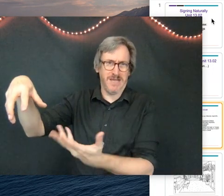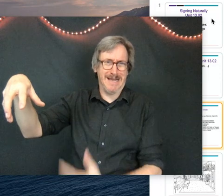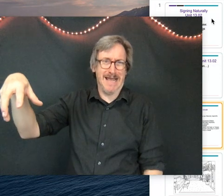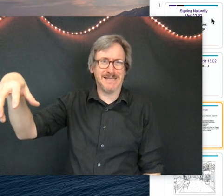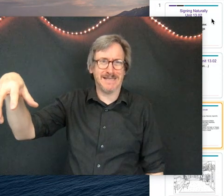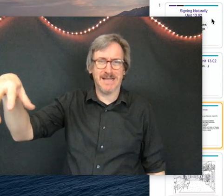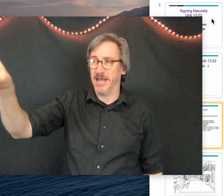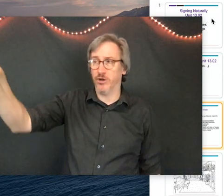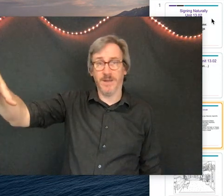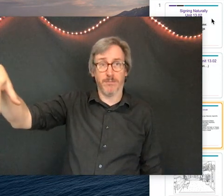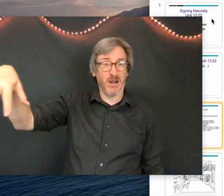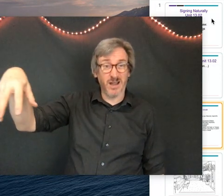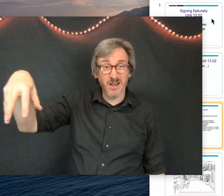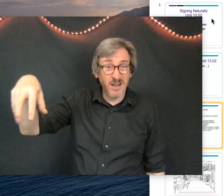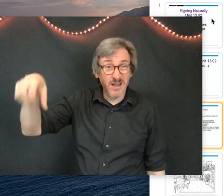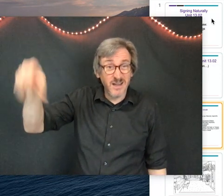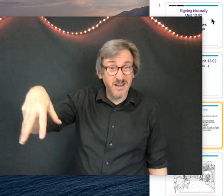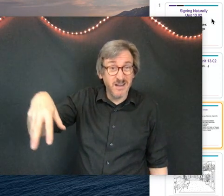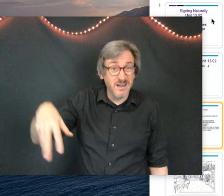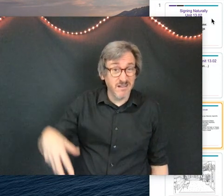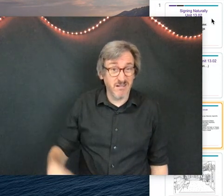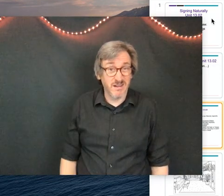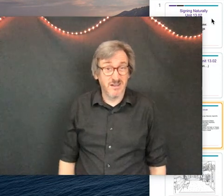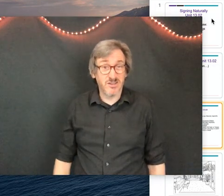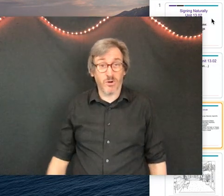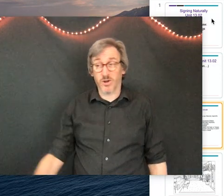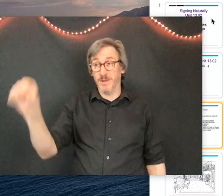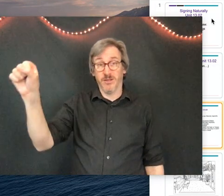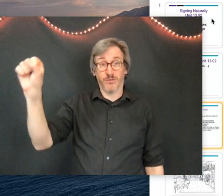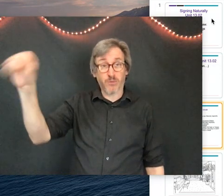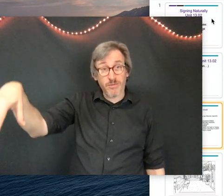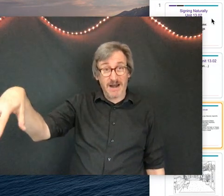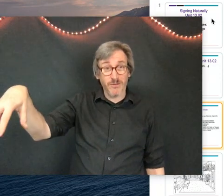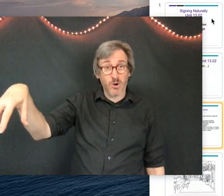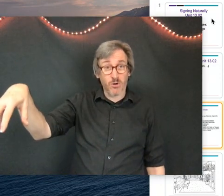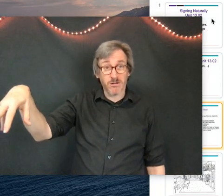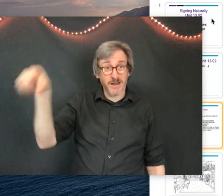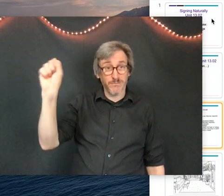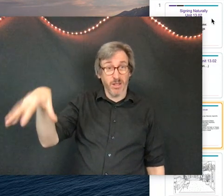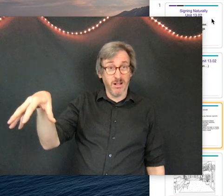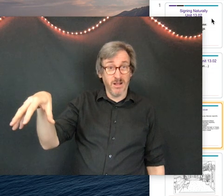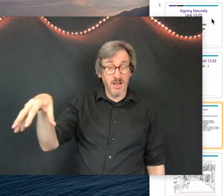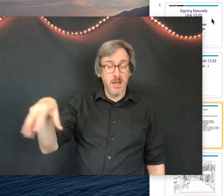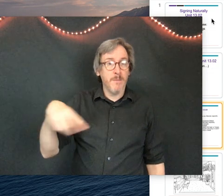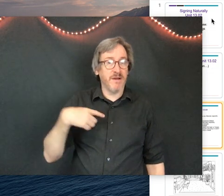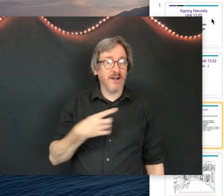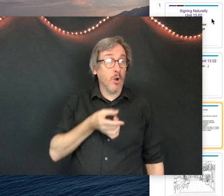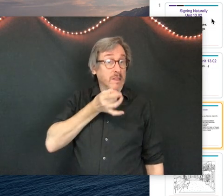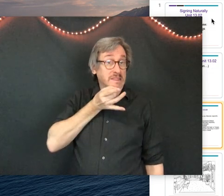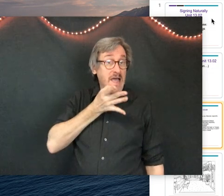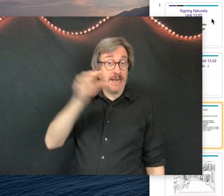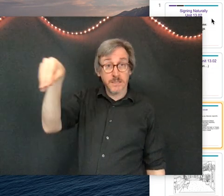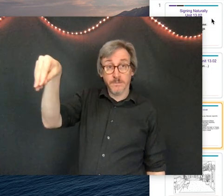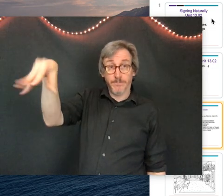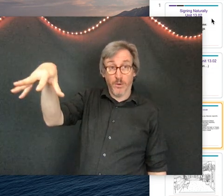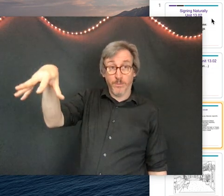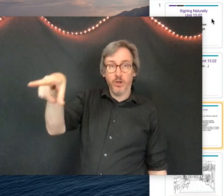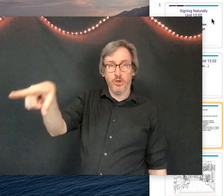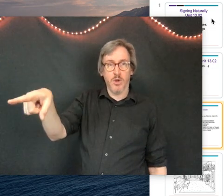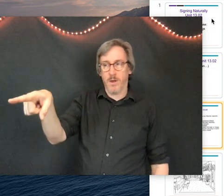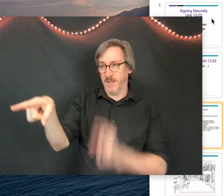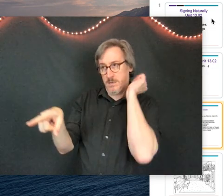you can guess that it could be an umbrella, or it could be throw that out in the corner, right? But if I go light,